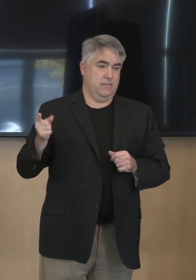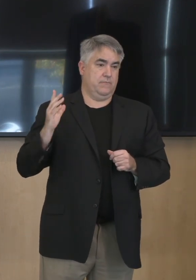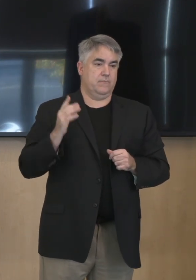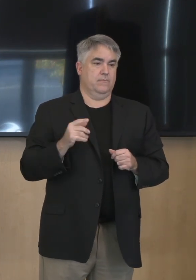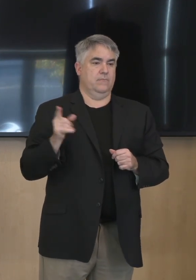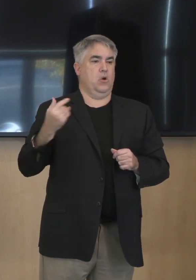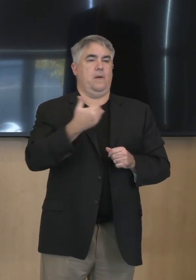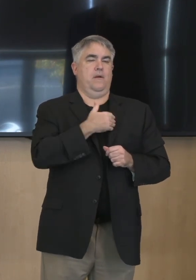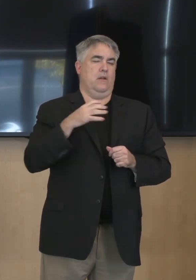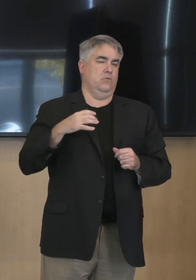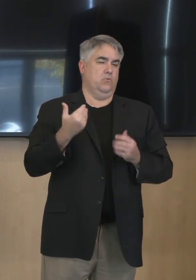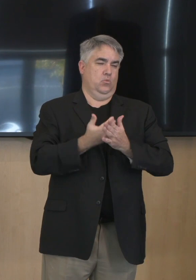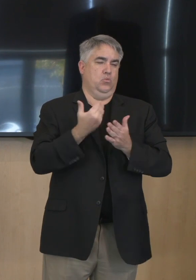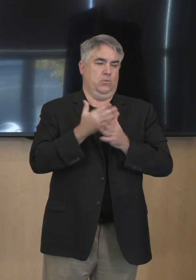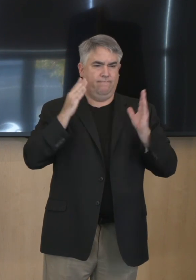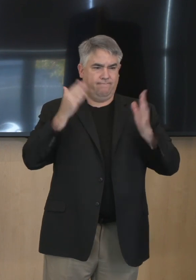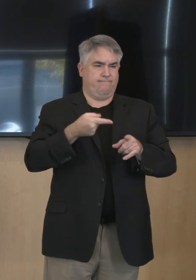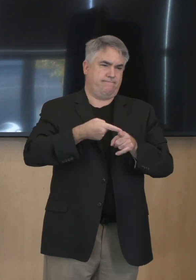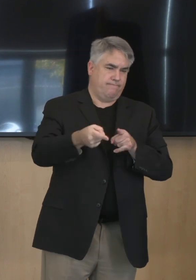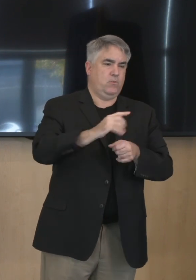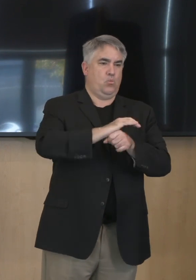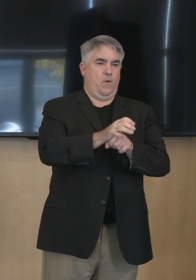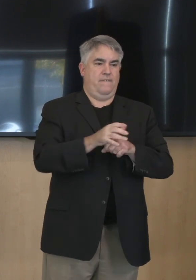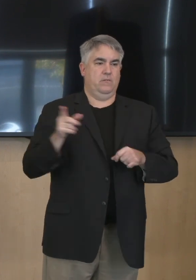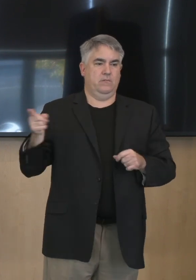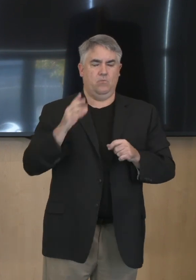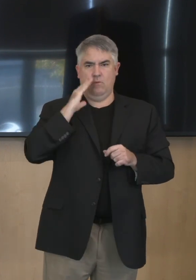COVID-19 subcommittee. She'll share a brief update, and then we will